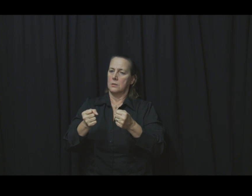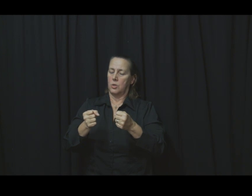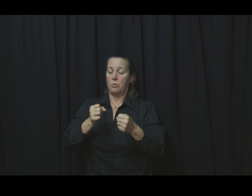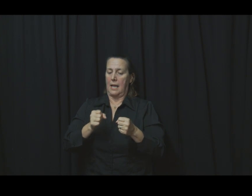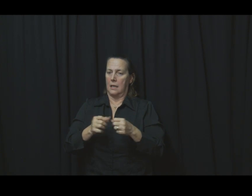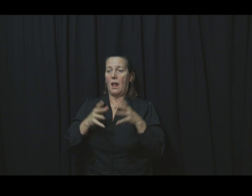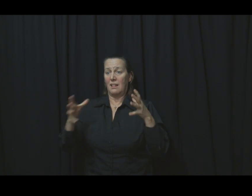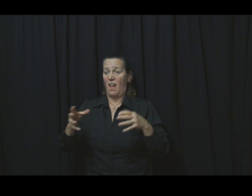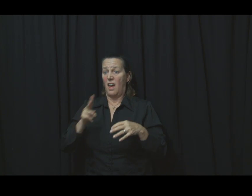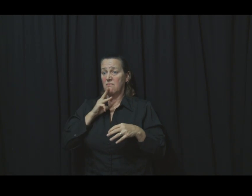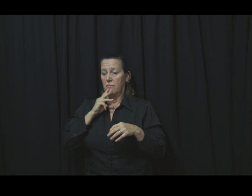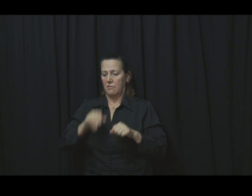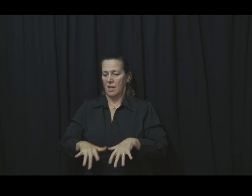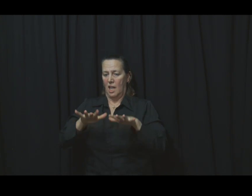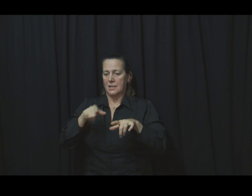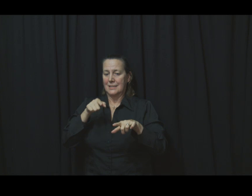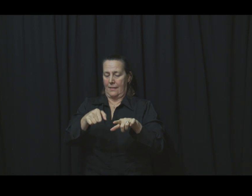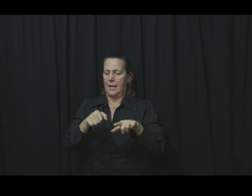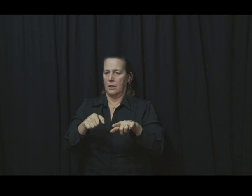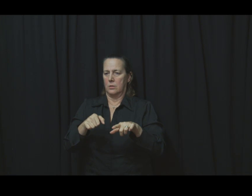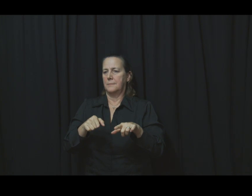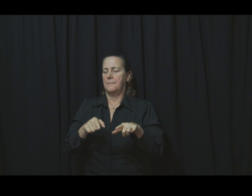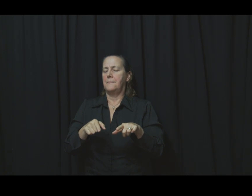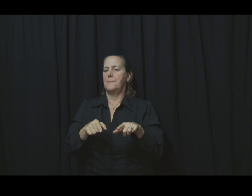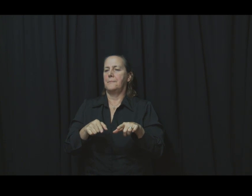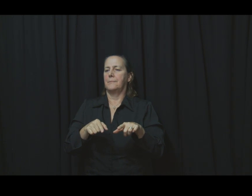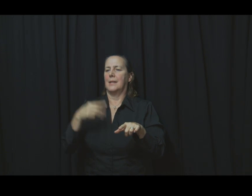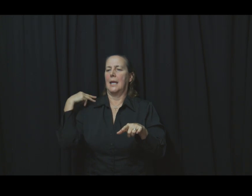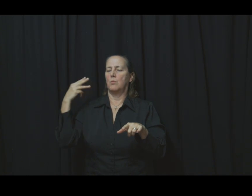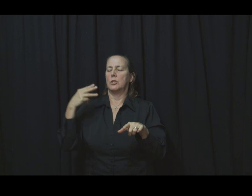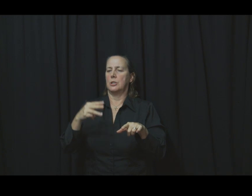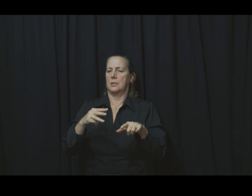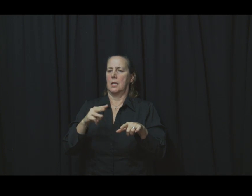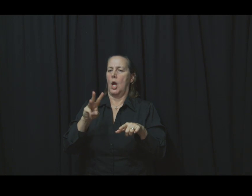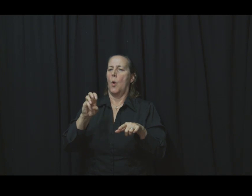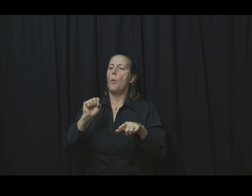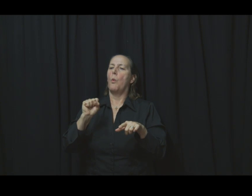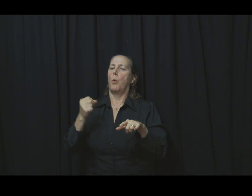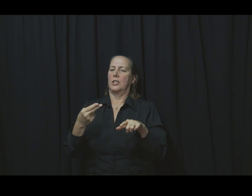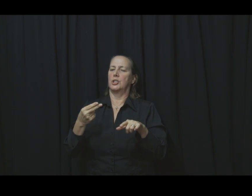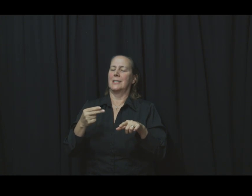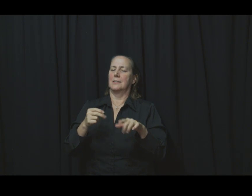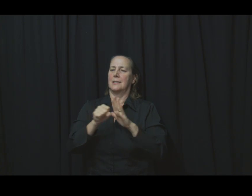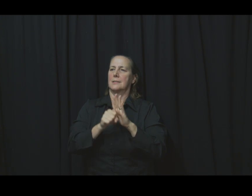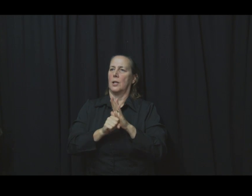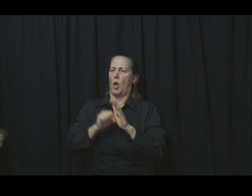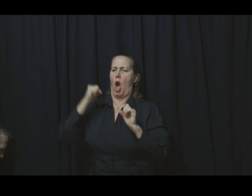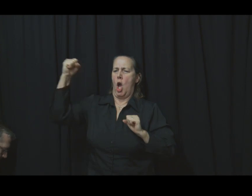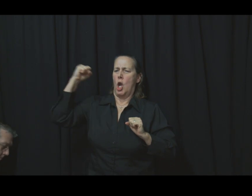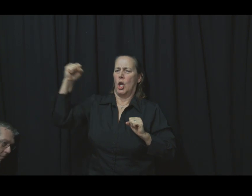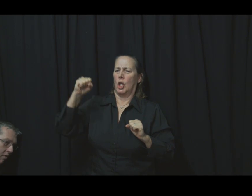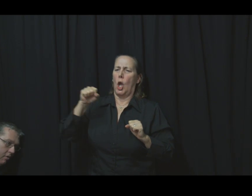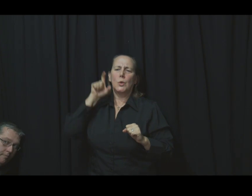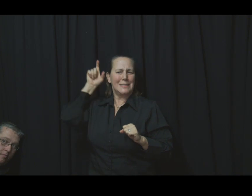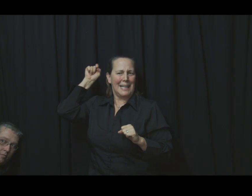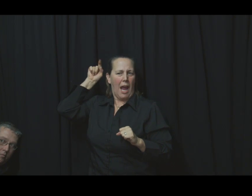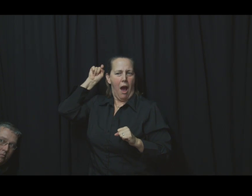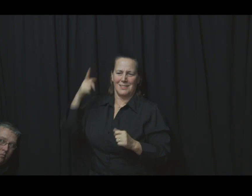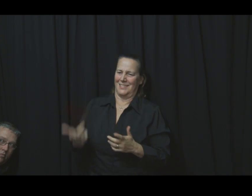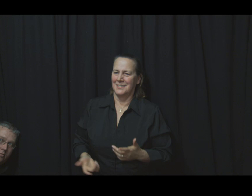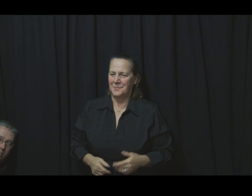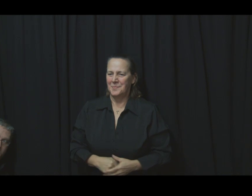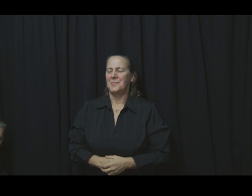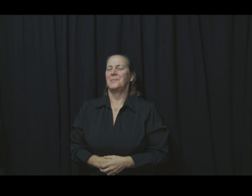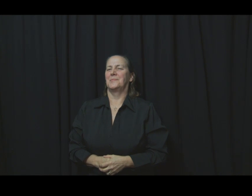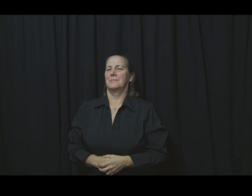my old state of Washington State. But just before we go on, let me just say, go Seahawks. That was very gratifying for